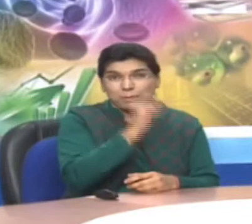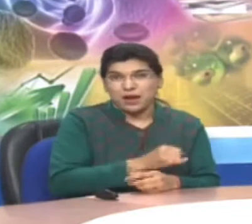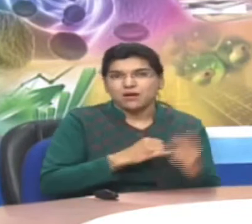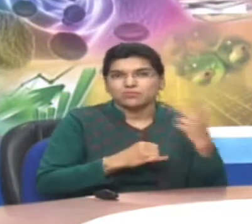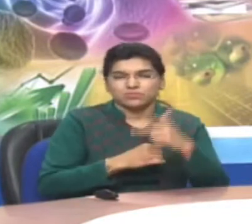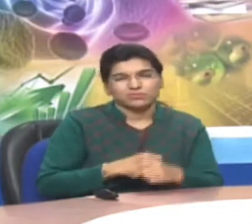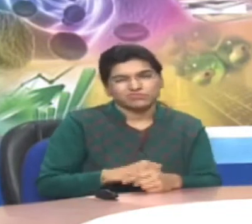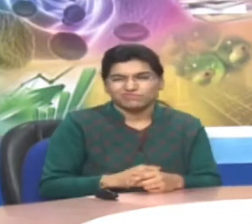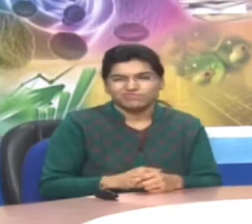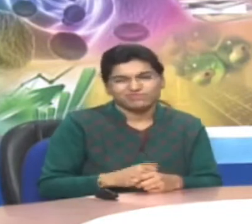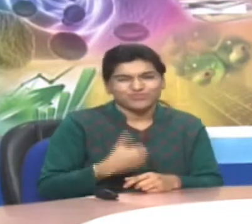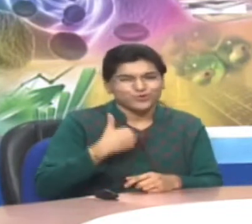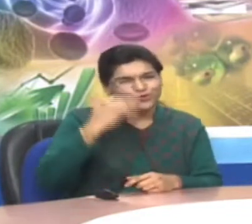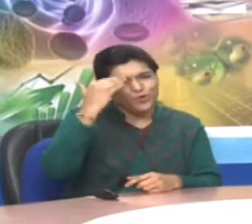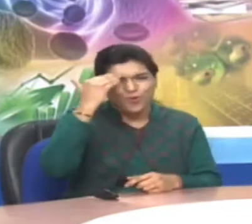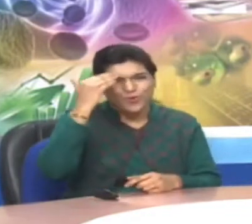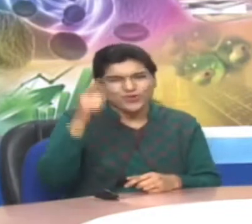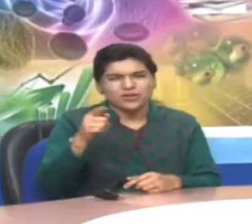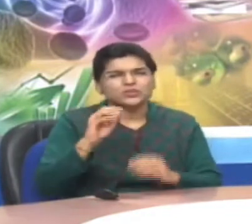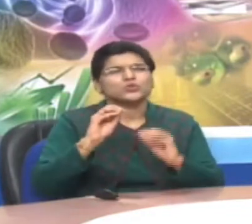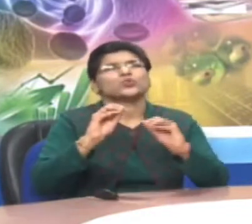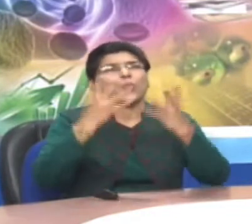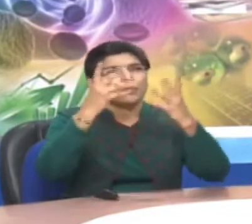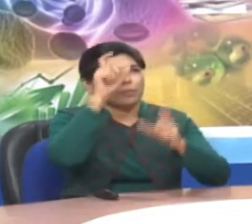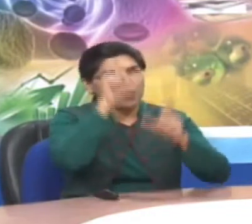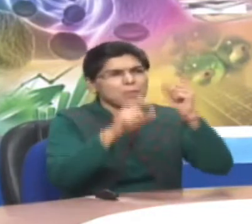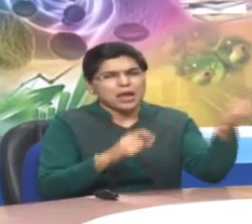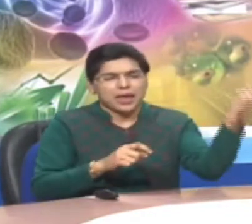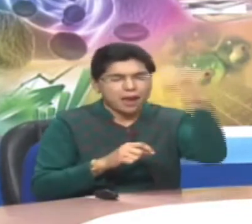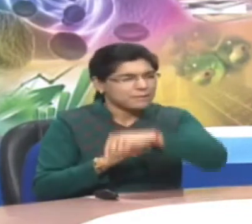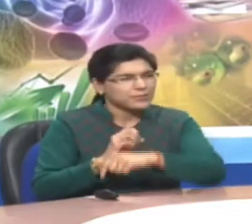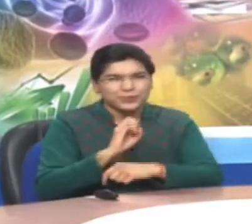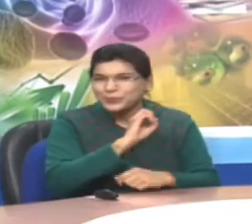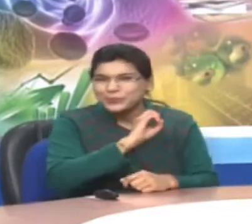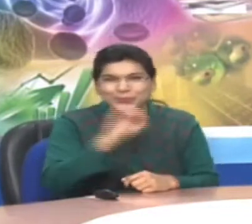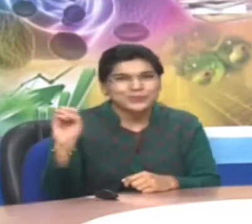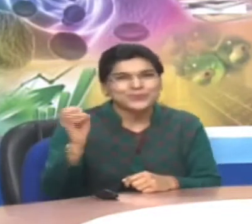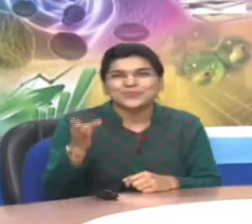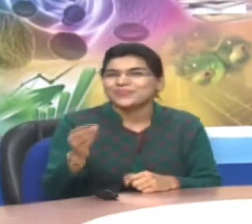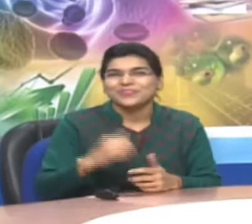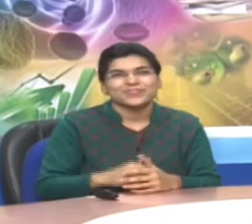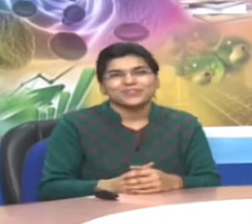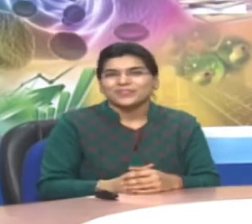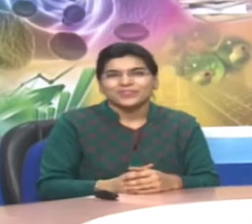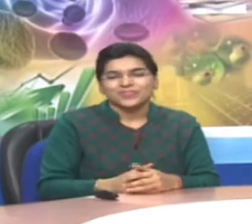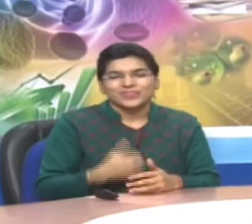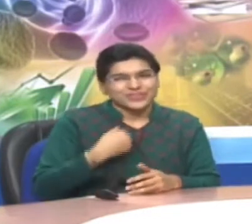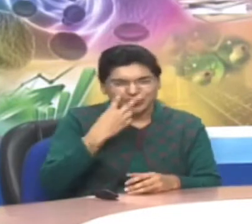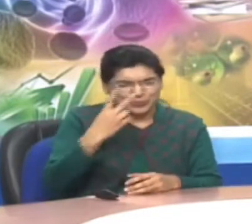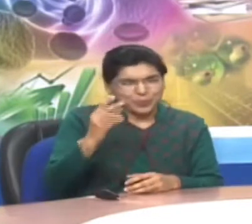Intruder says, I happen to know that you never see trade people.